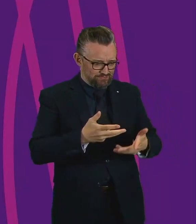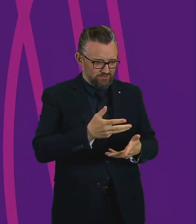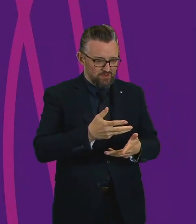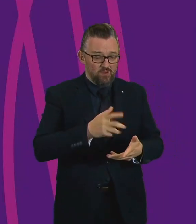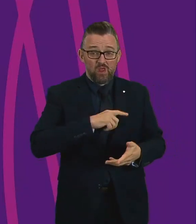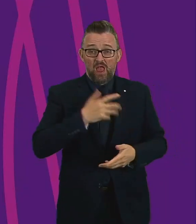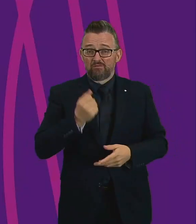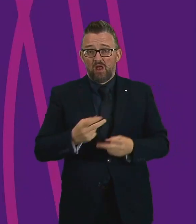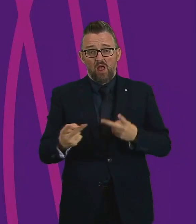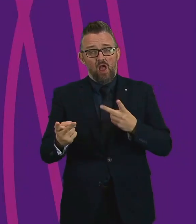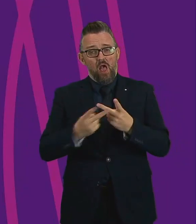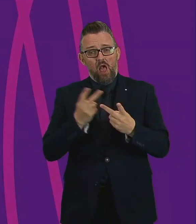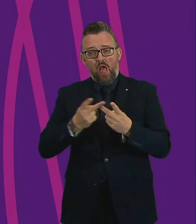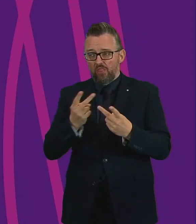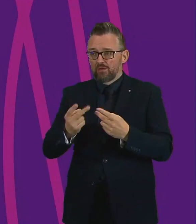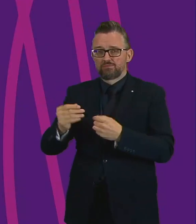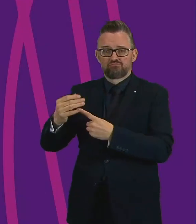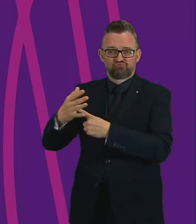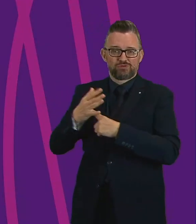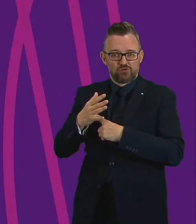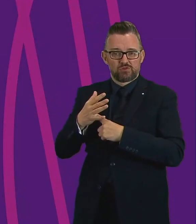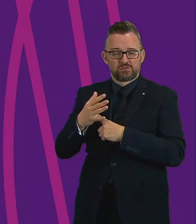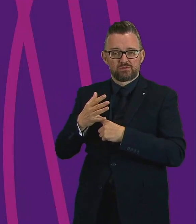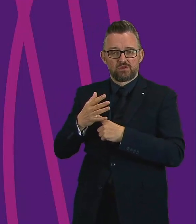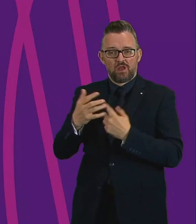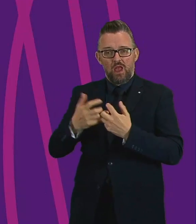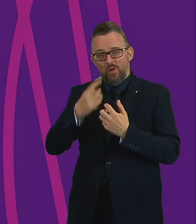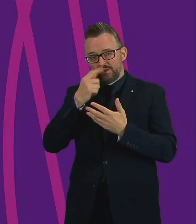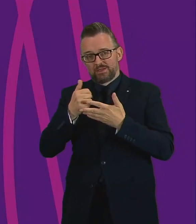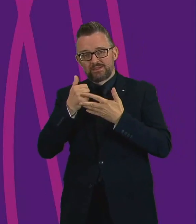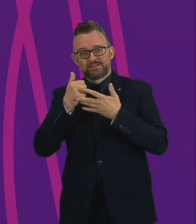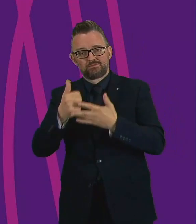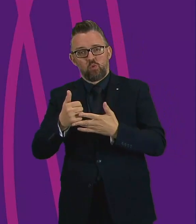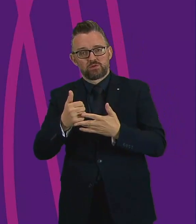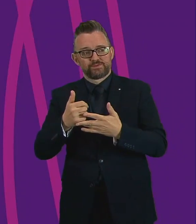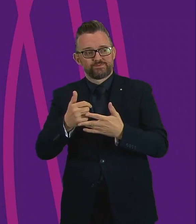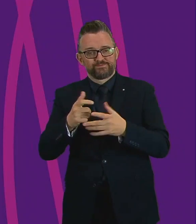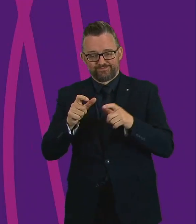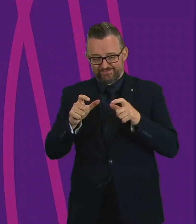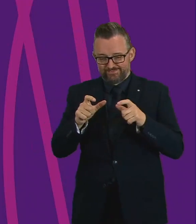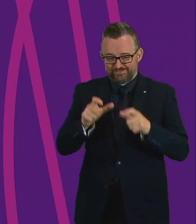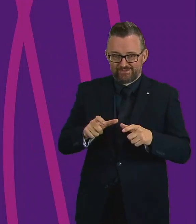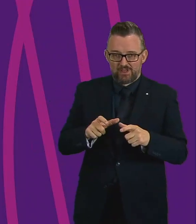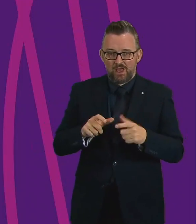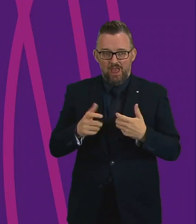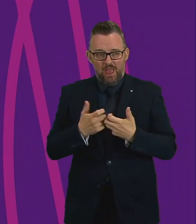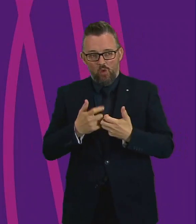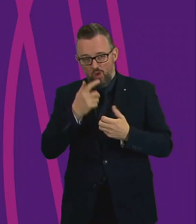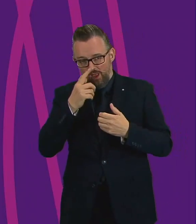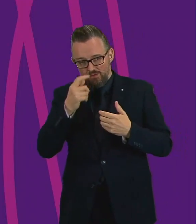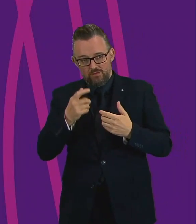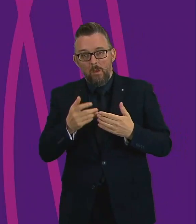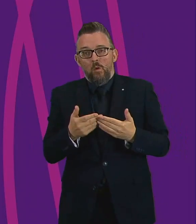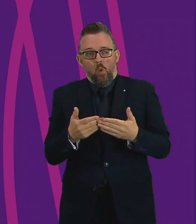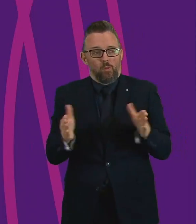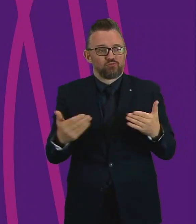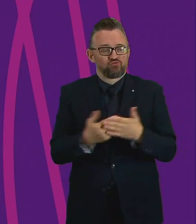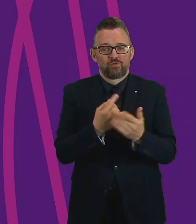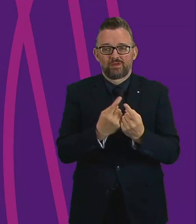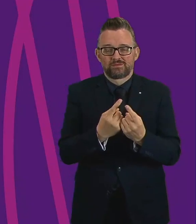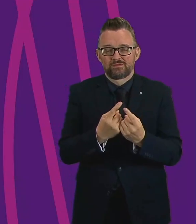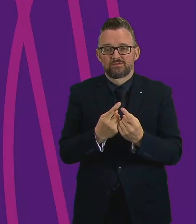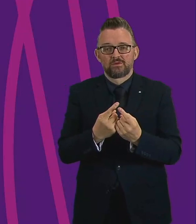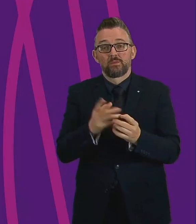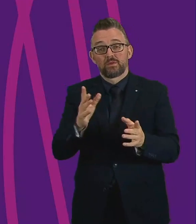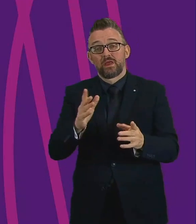portfolio pressures that we anticipate to support ongoing containment, reopening and recovery this year. And I make this point